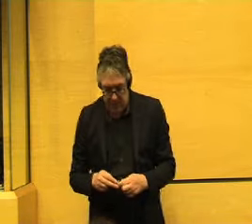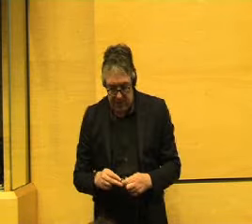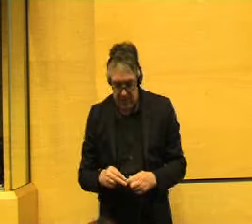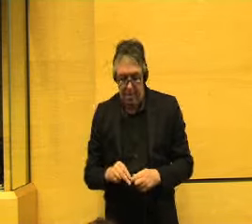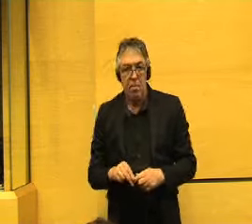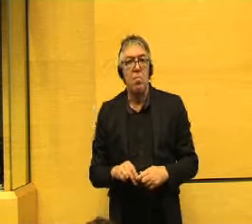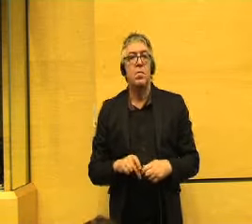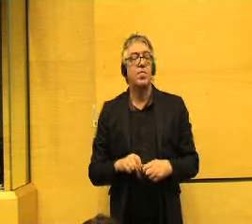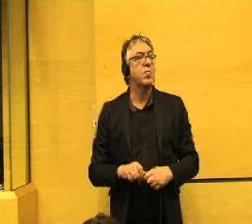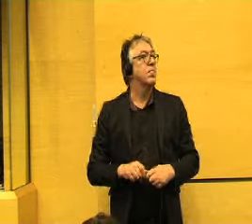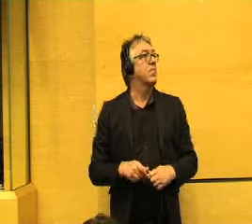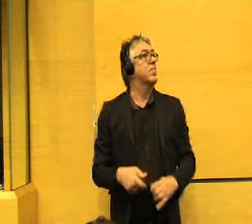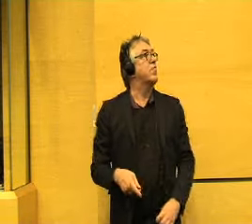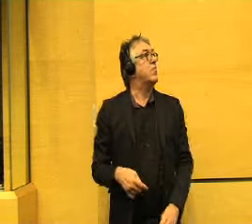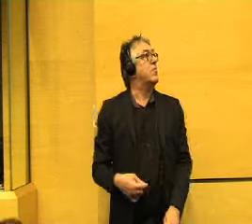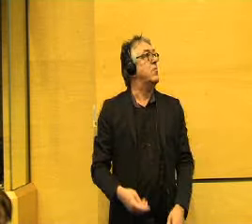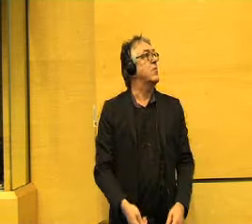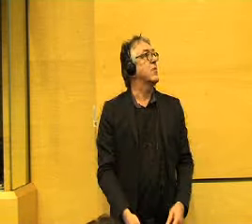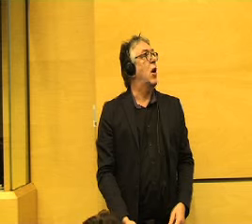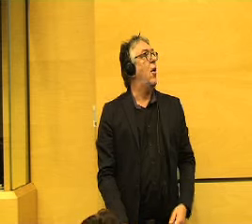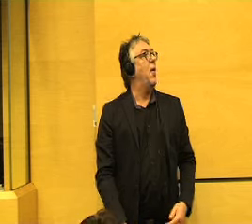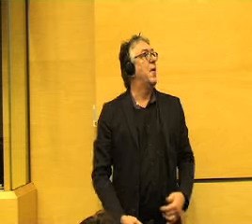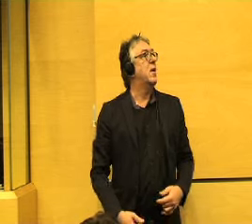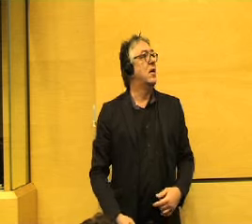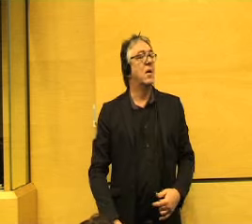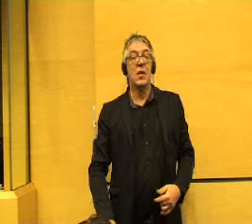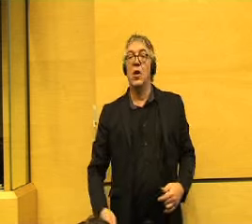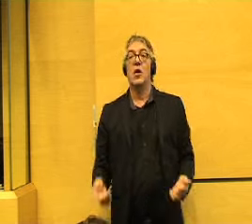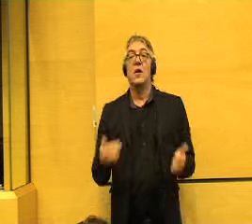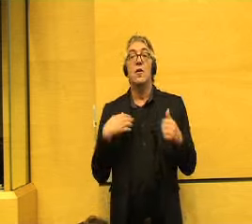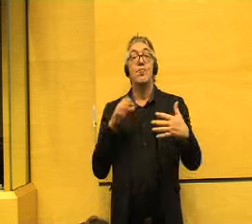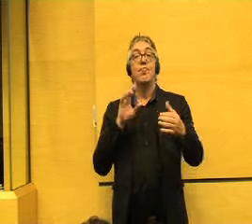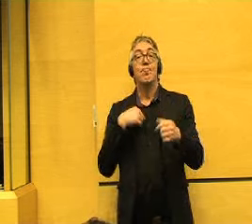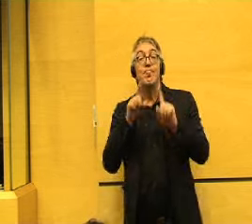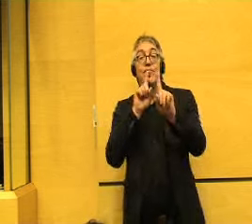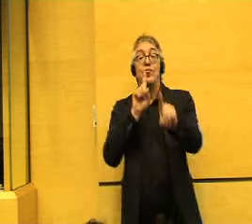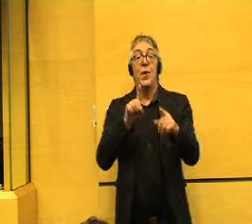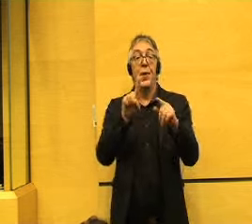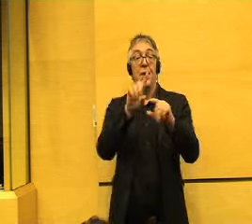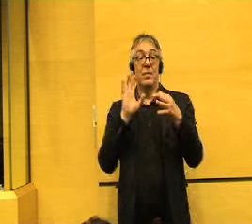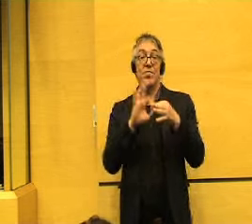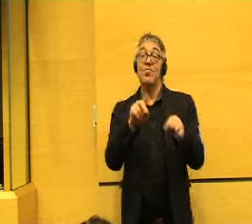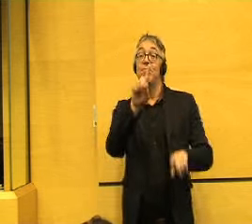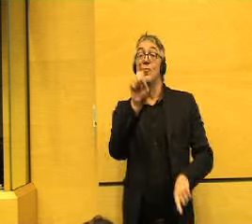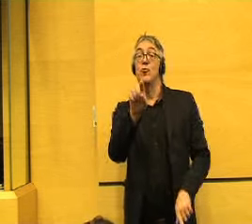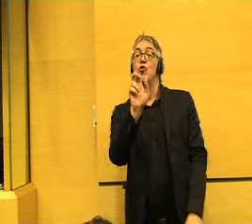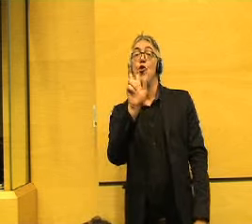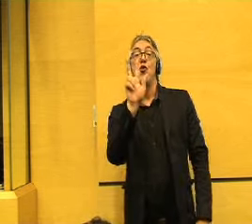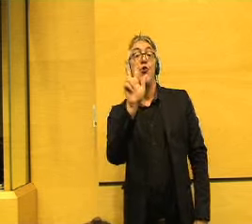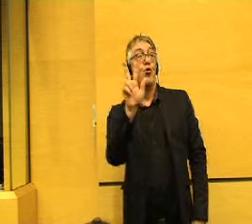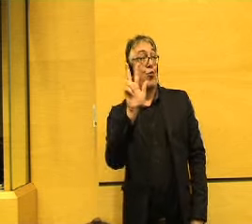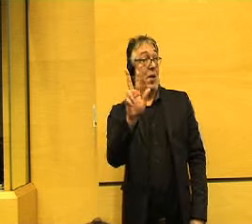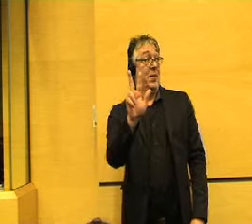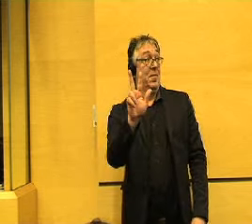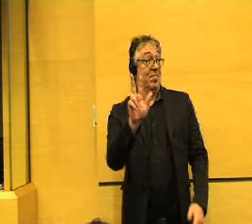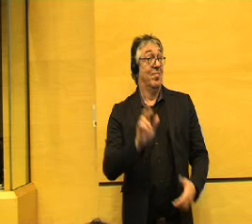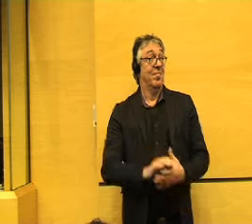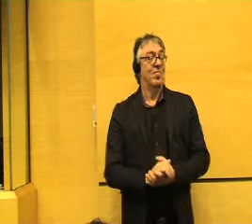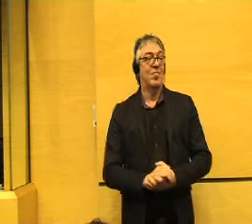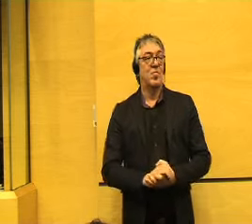the disaster risk reduction. May I give a floor to Ms. Patcharamon from